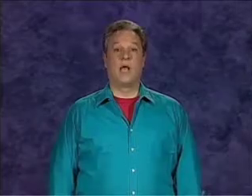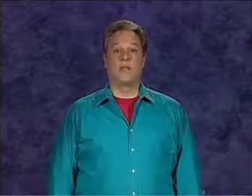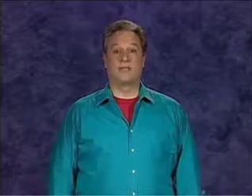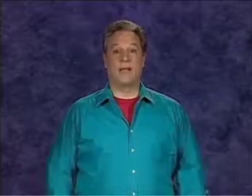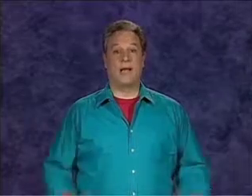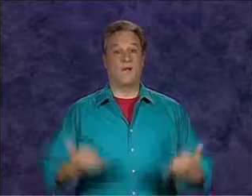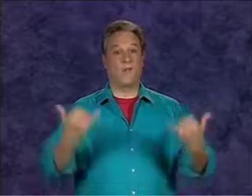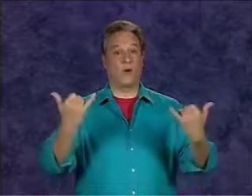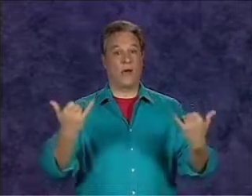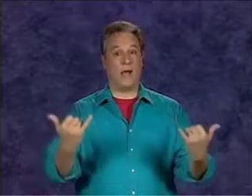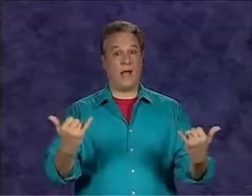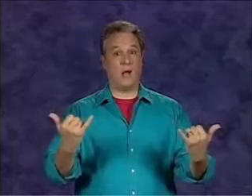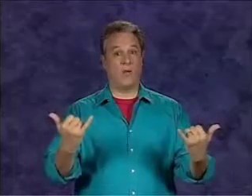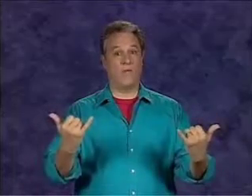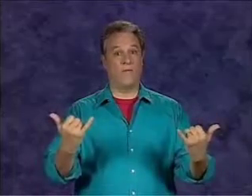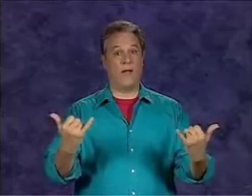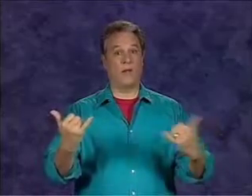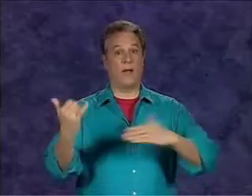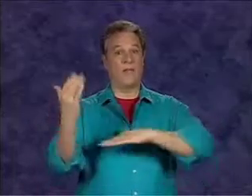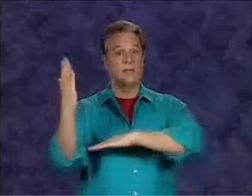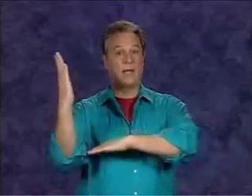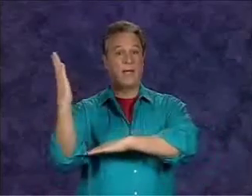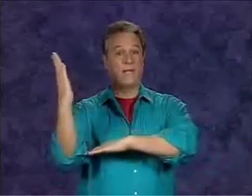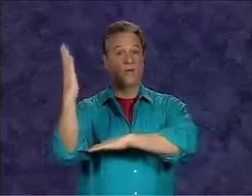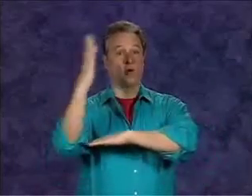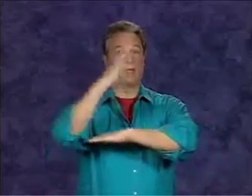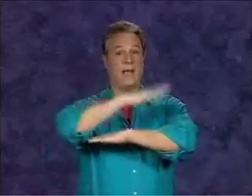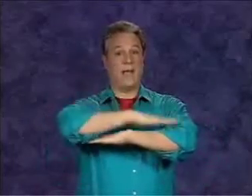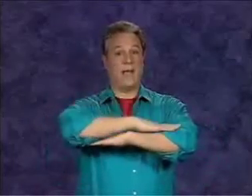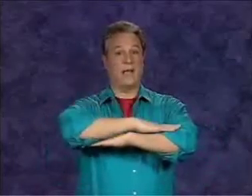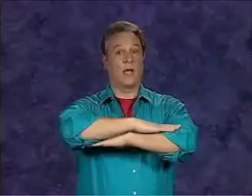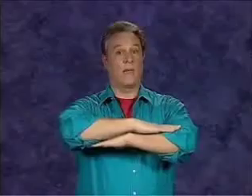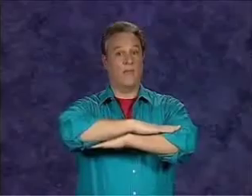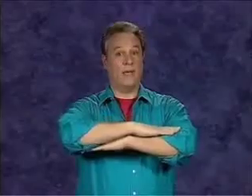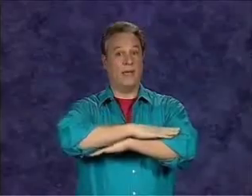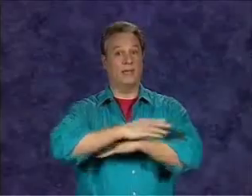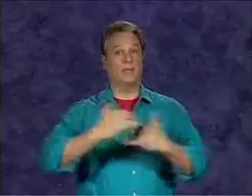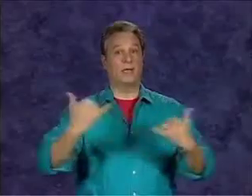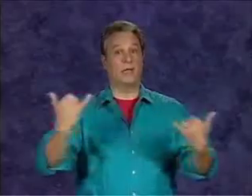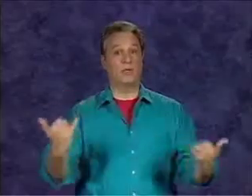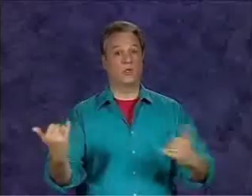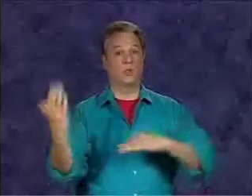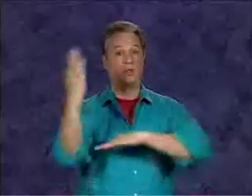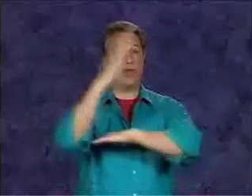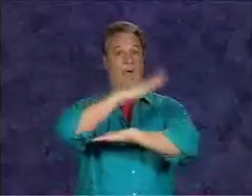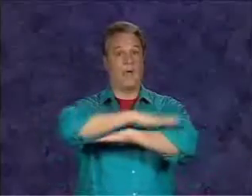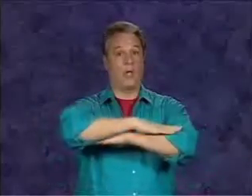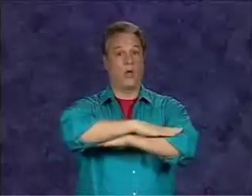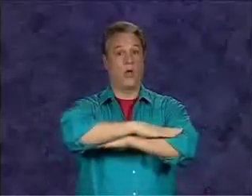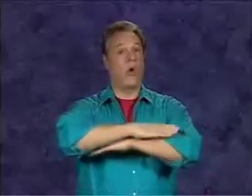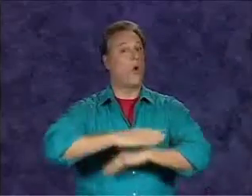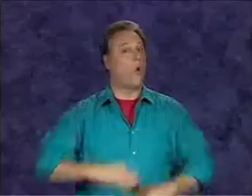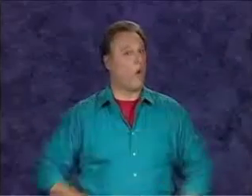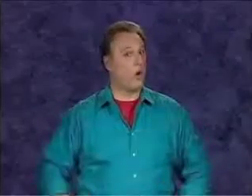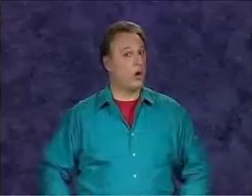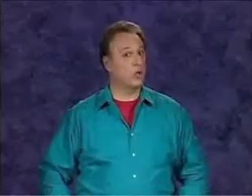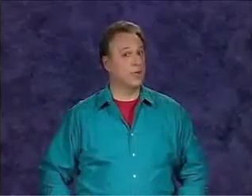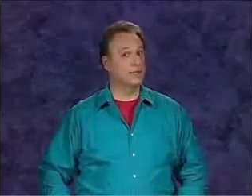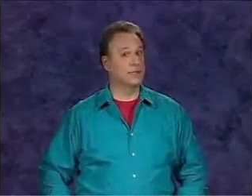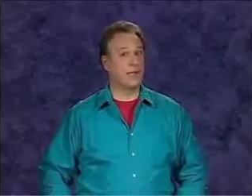The sign for now, followed by the sign for day, means today. Or you can